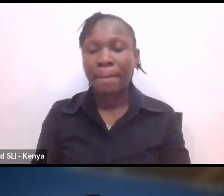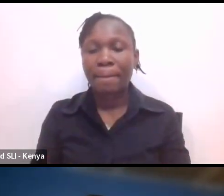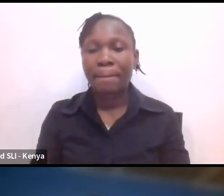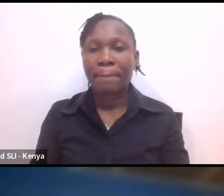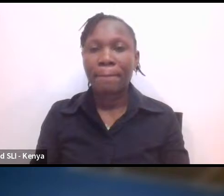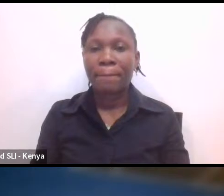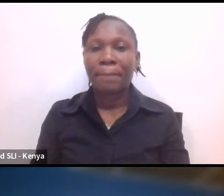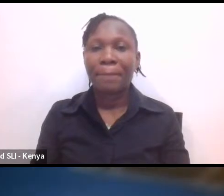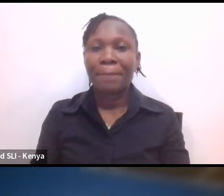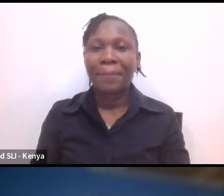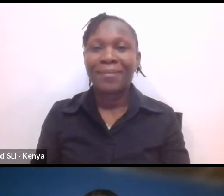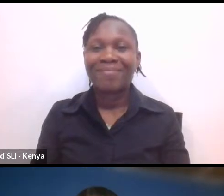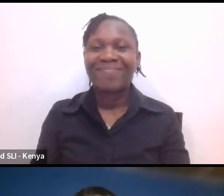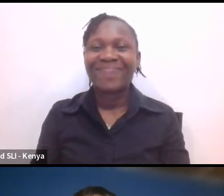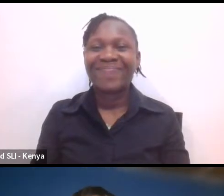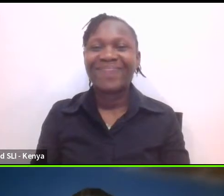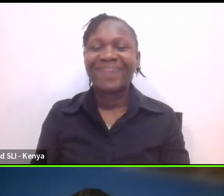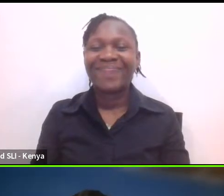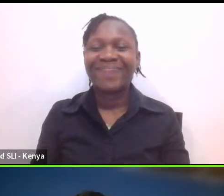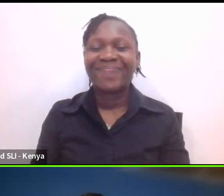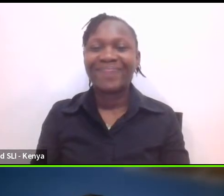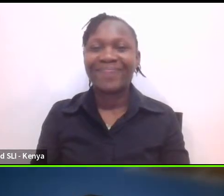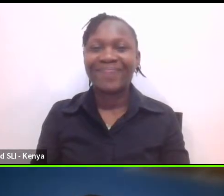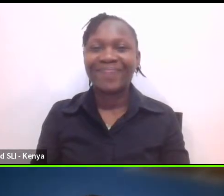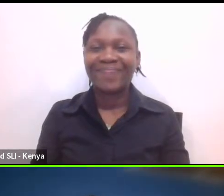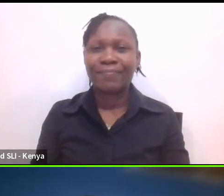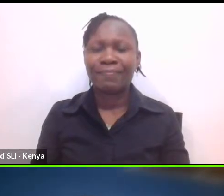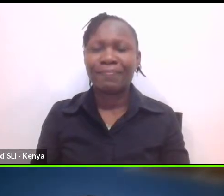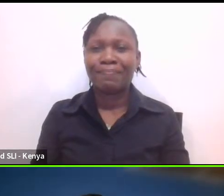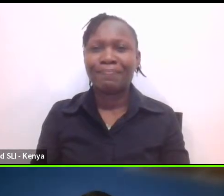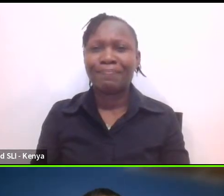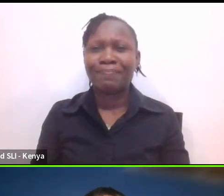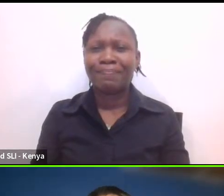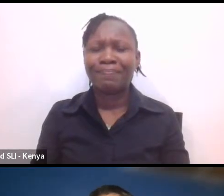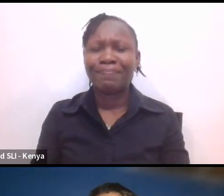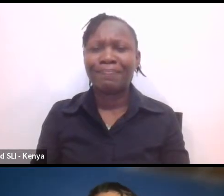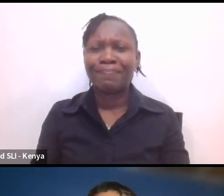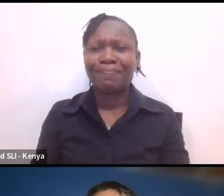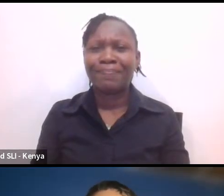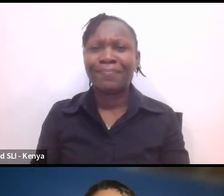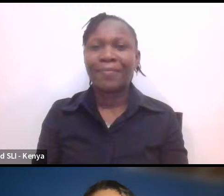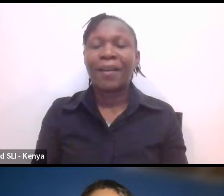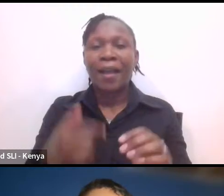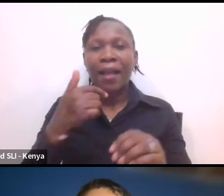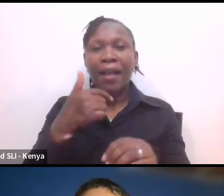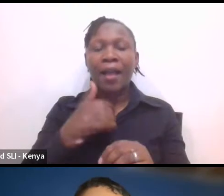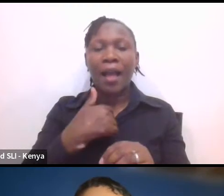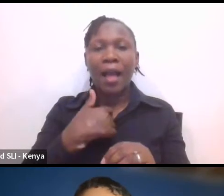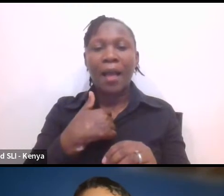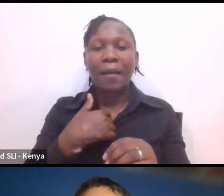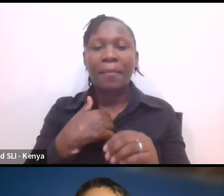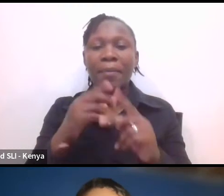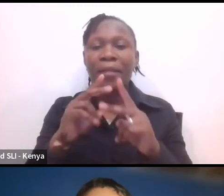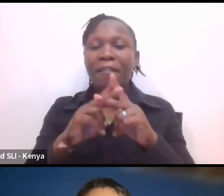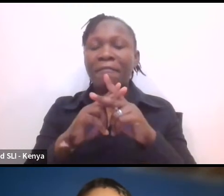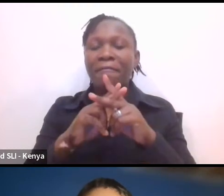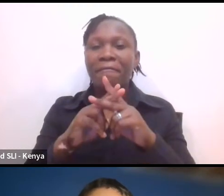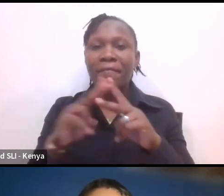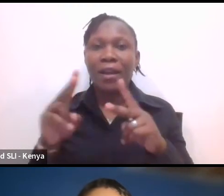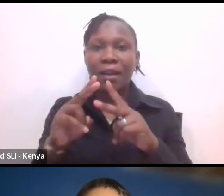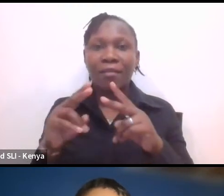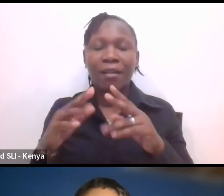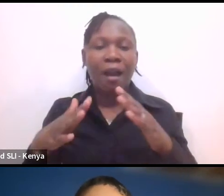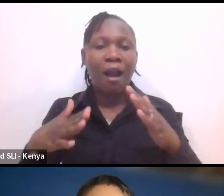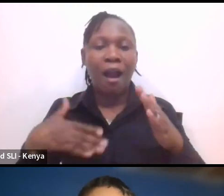Well, go ahead, Stephen. I was just going to say, I just have been really thrilled at the whole